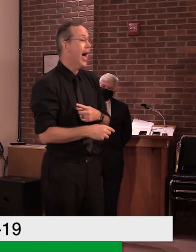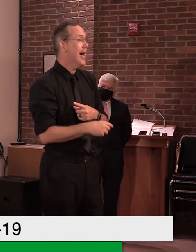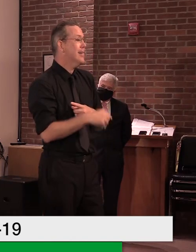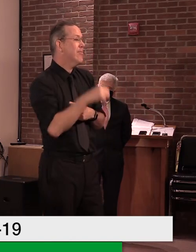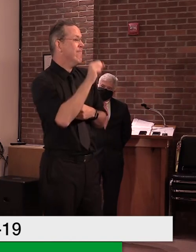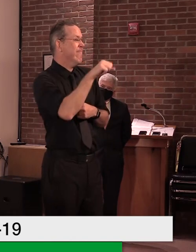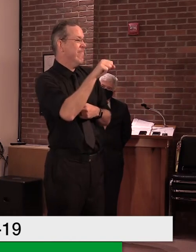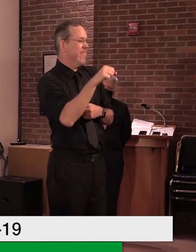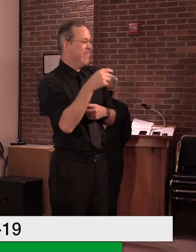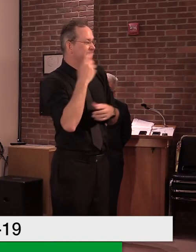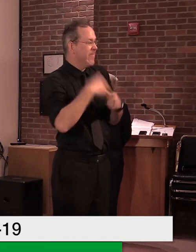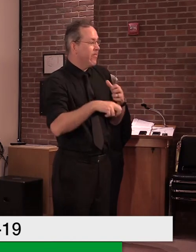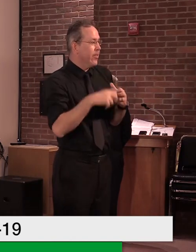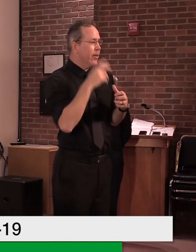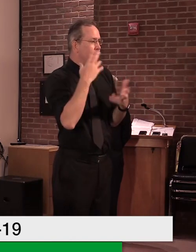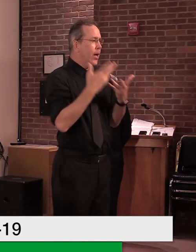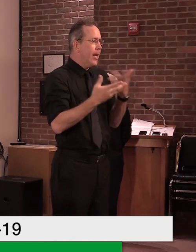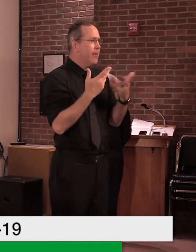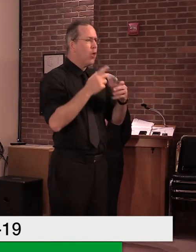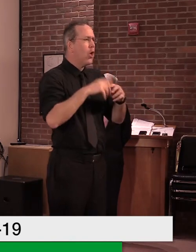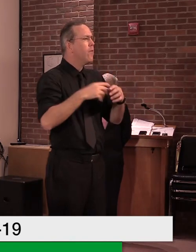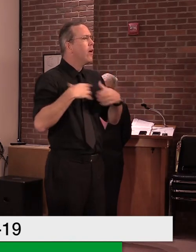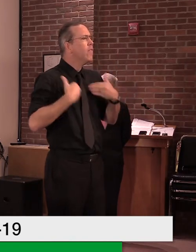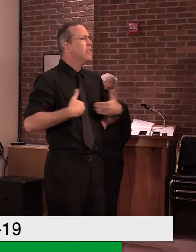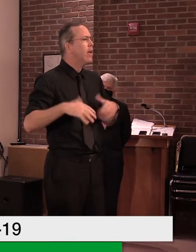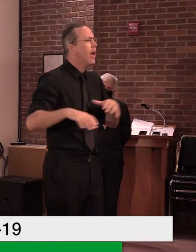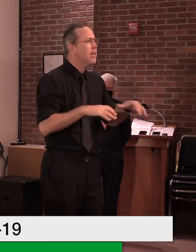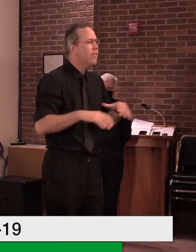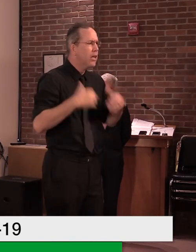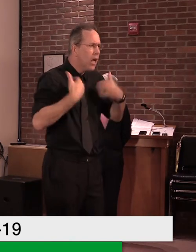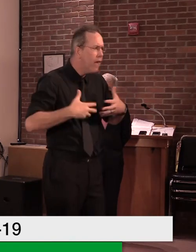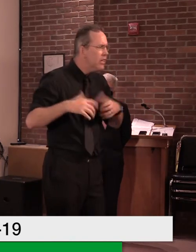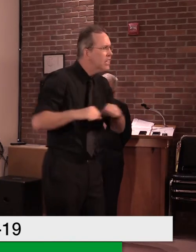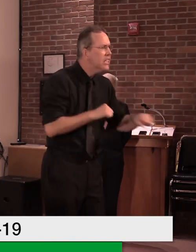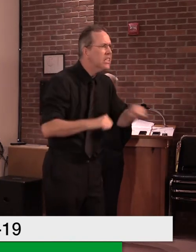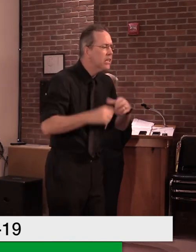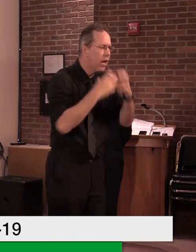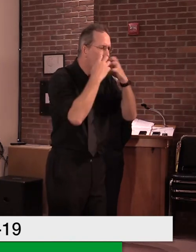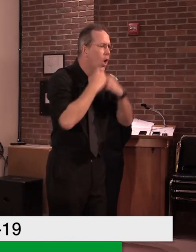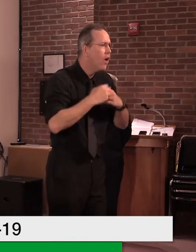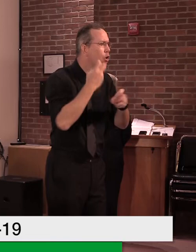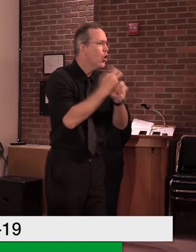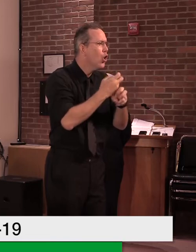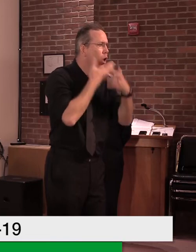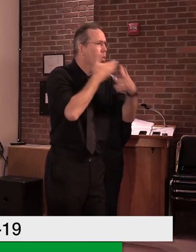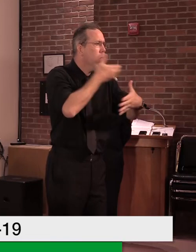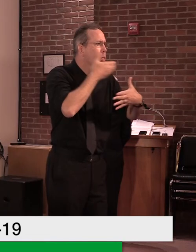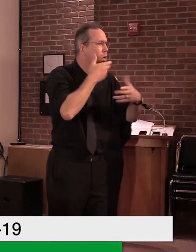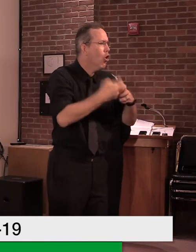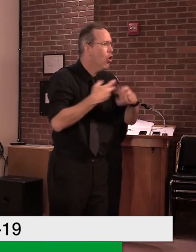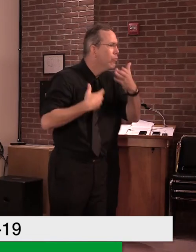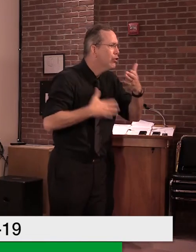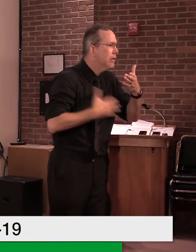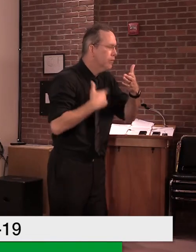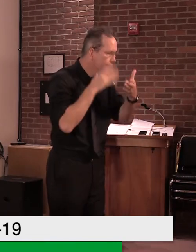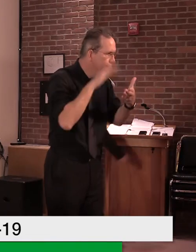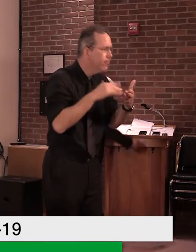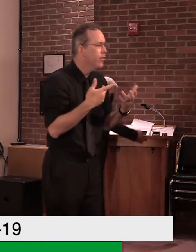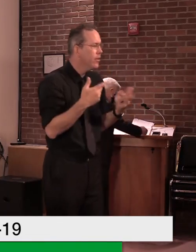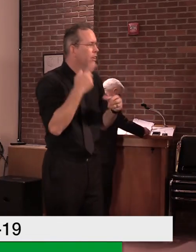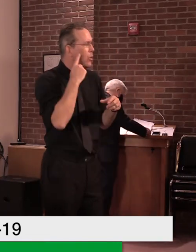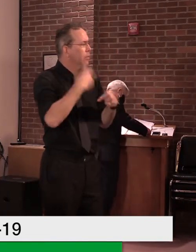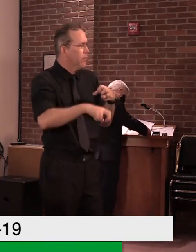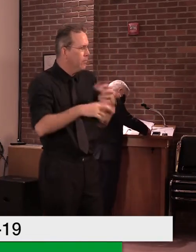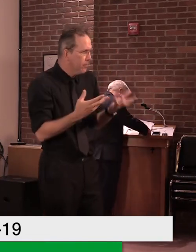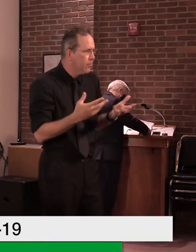out and so forth. So. We just want people to do the right thing. And so when we're considering fall sports, there's going to be